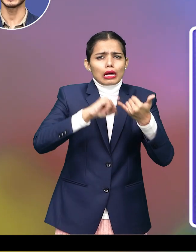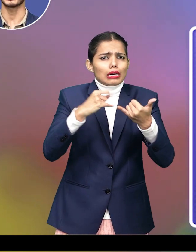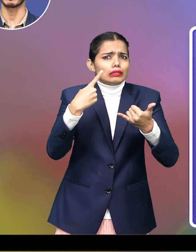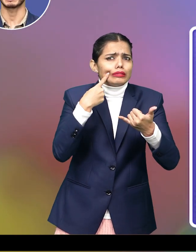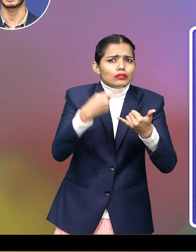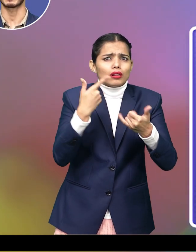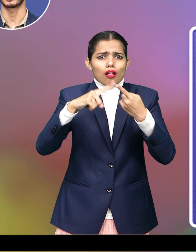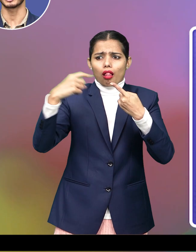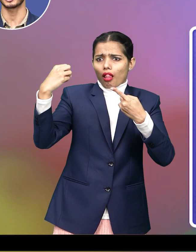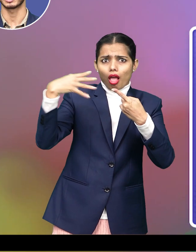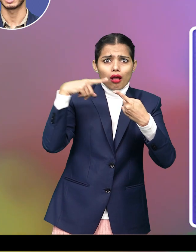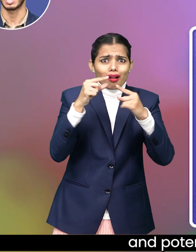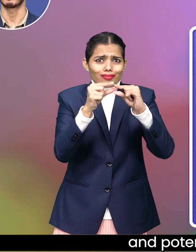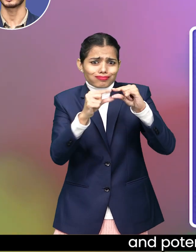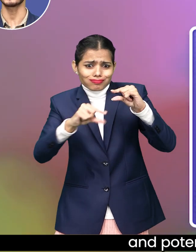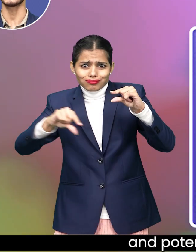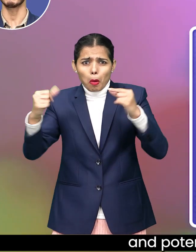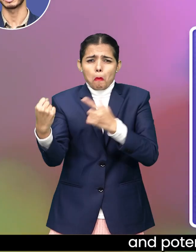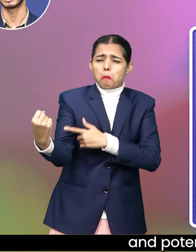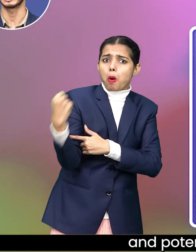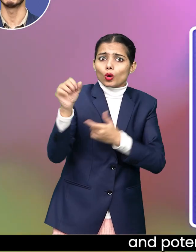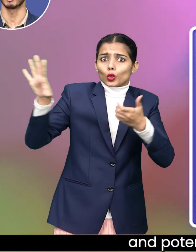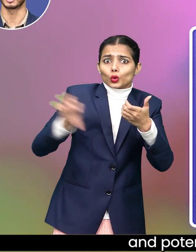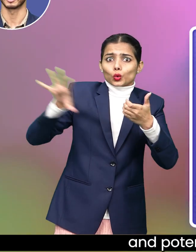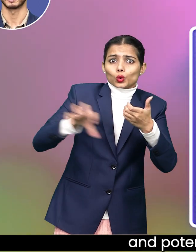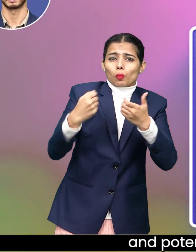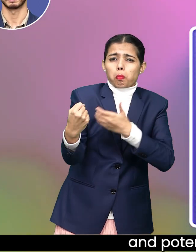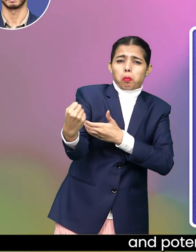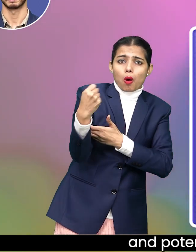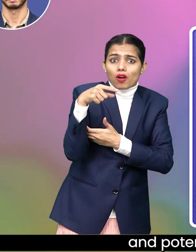The SI unit of electric potential and potential difference is volt,